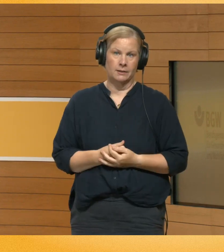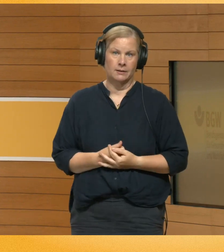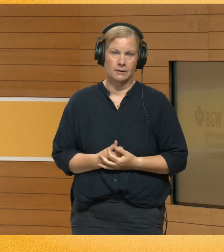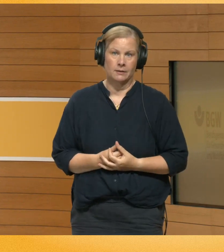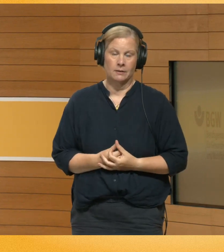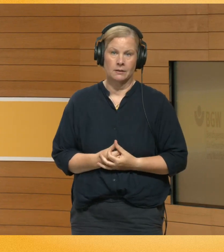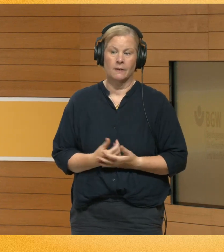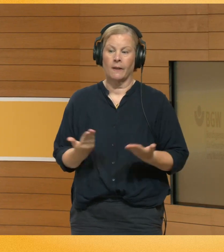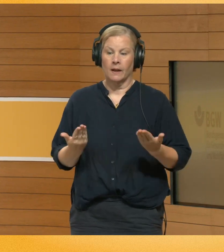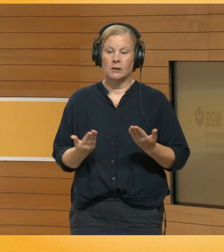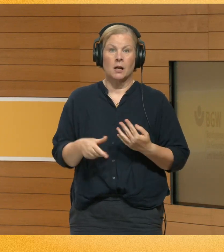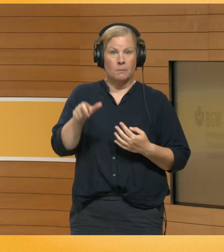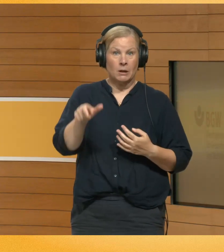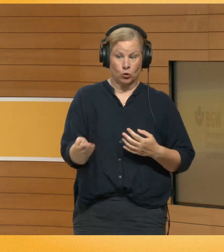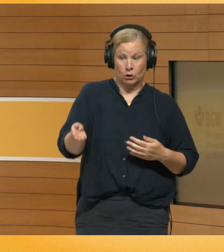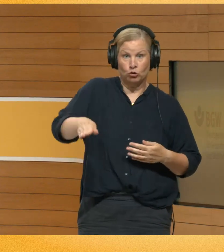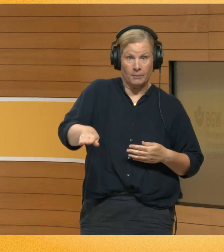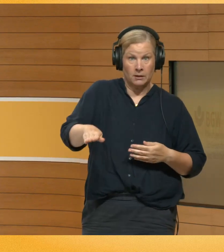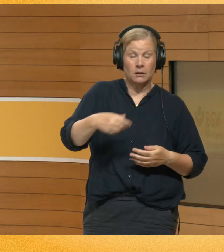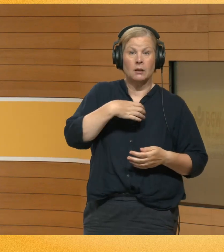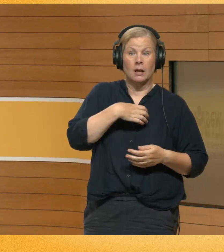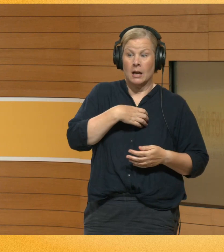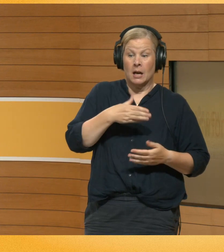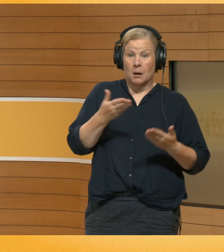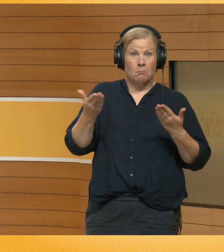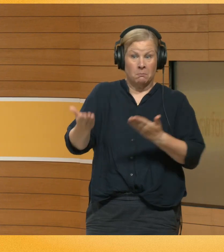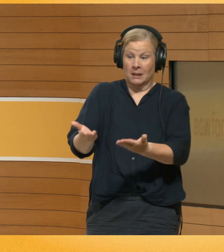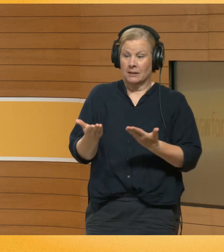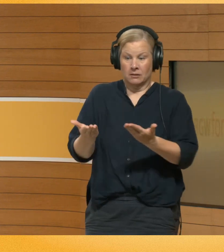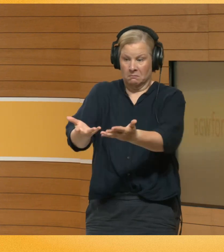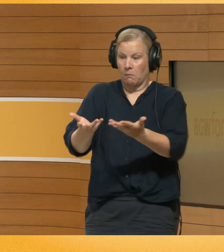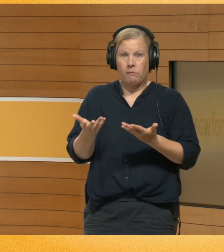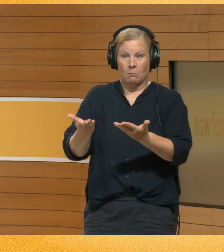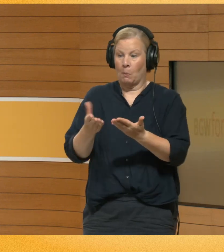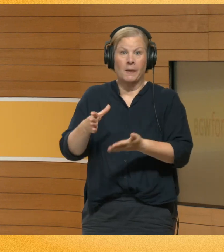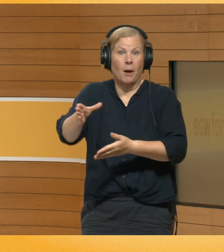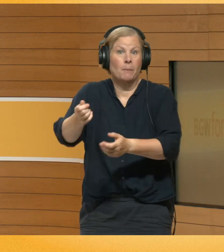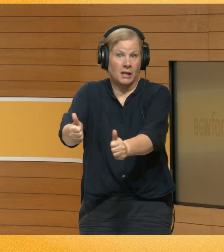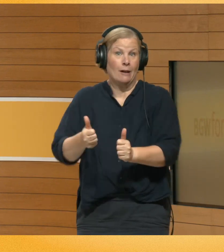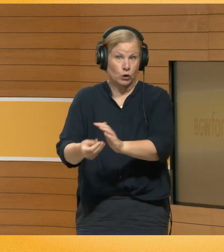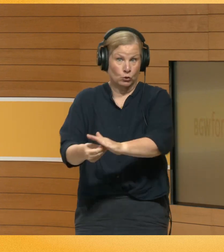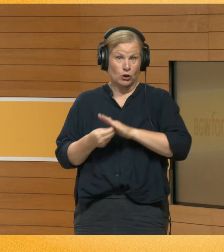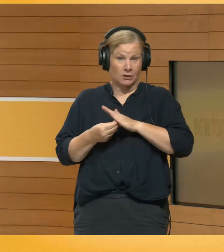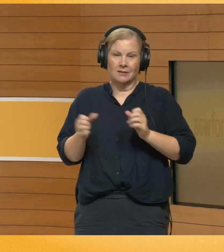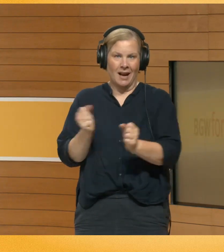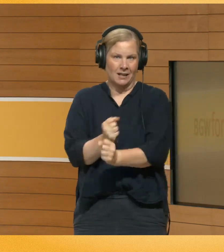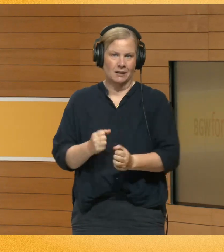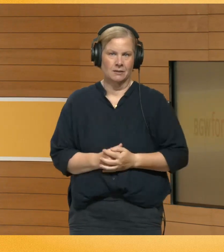yeah, but we have quadriplegic patients also that do not collaborate. Yeah, but they can communicate with you, and they can say at least,